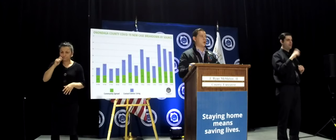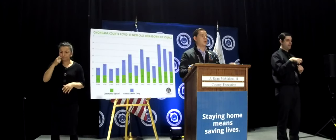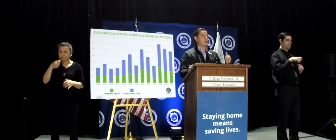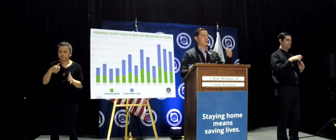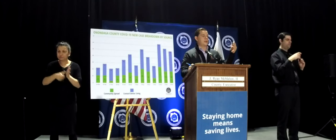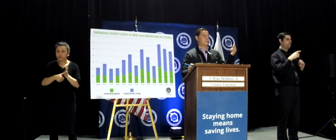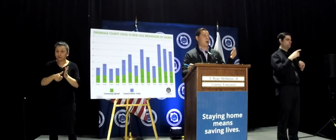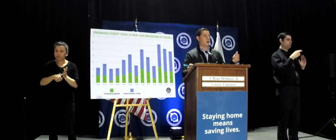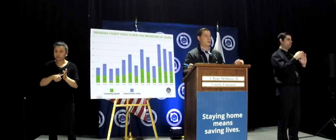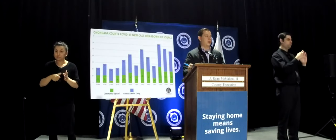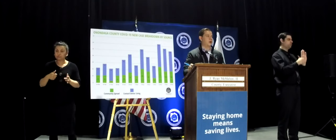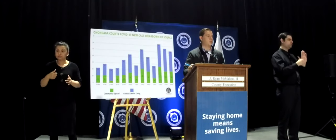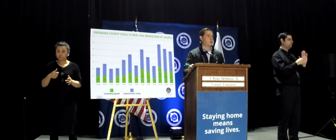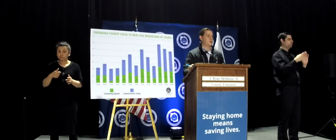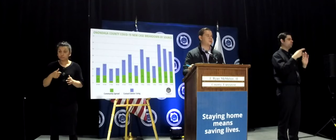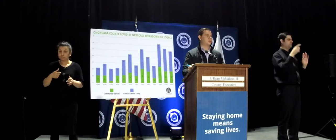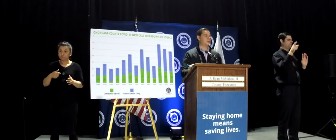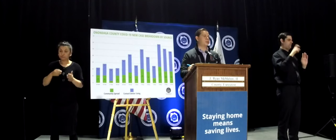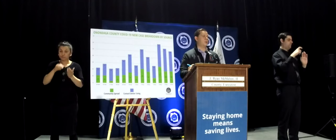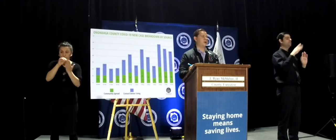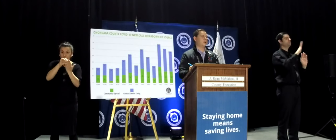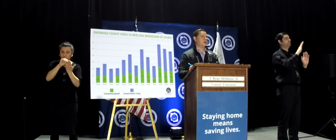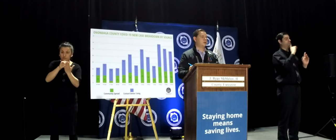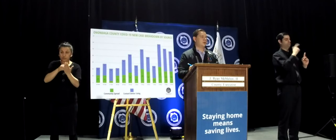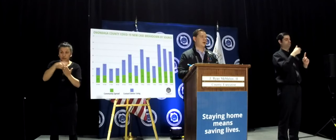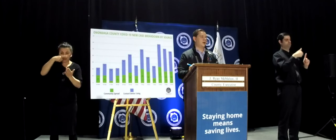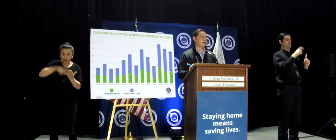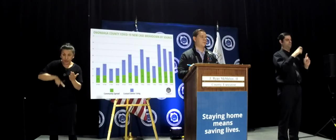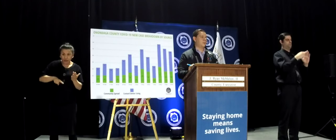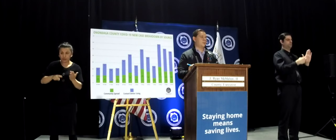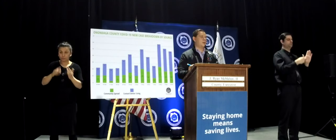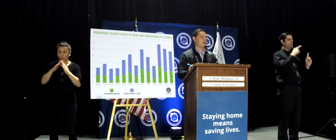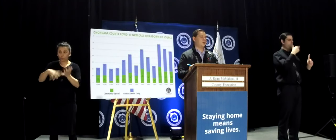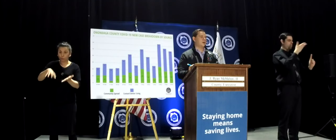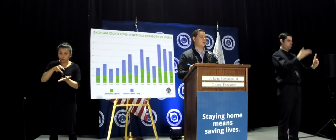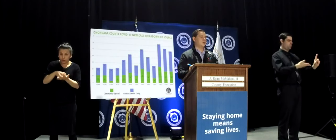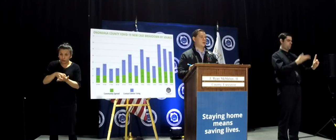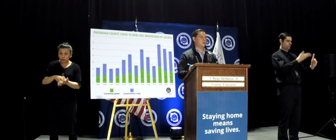know. So that's part of it. How do we register people when,